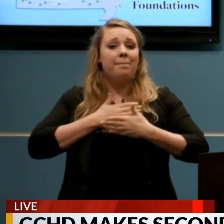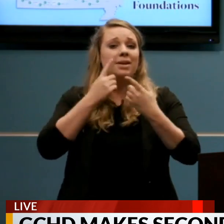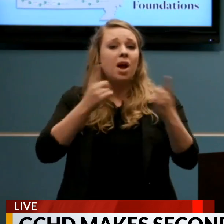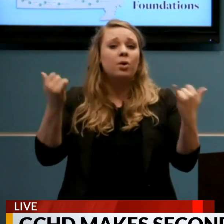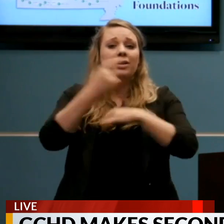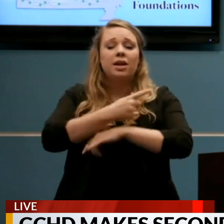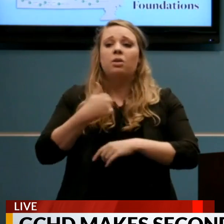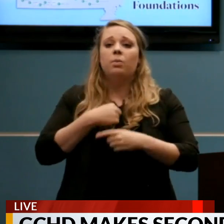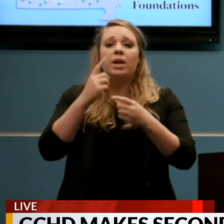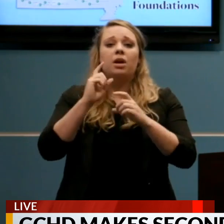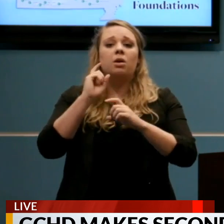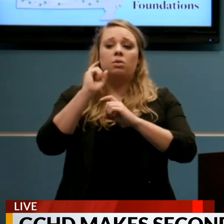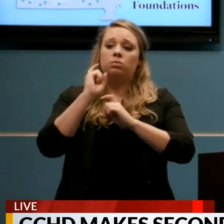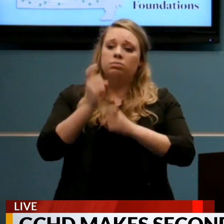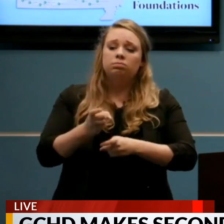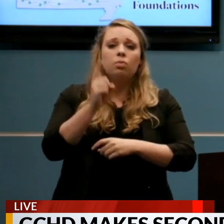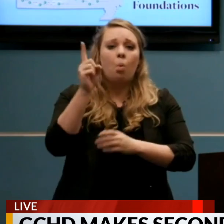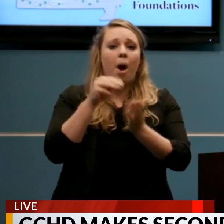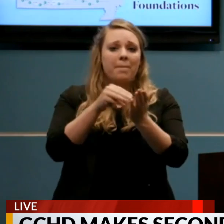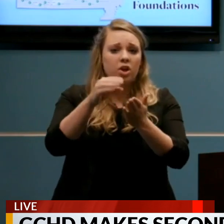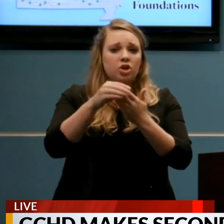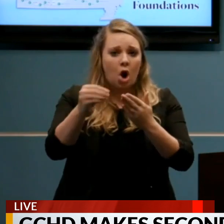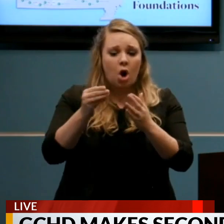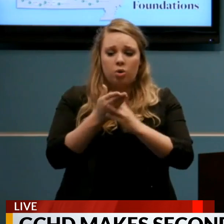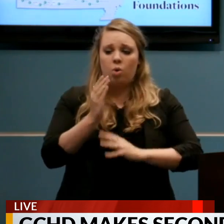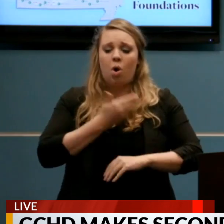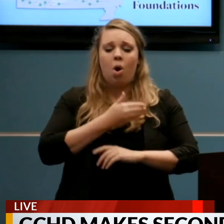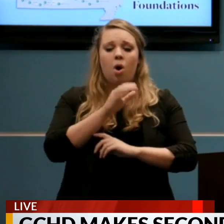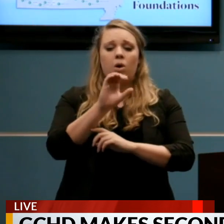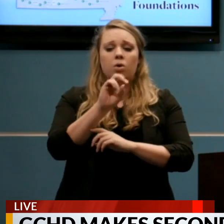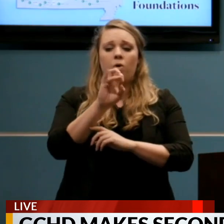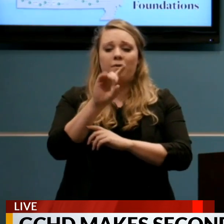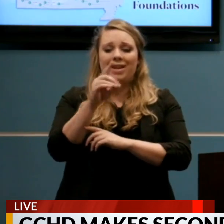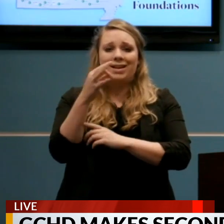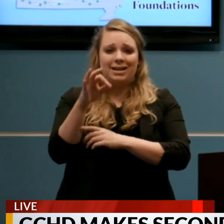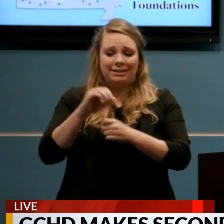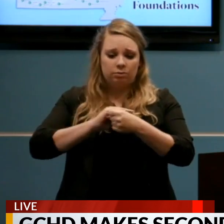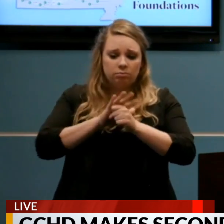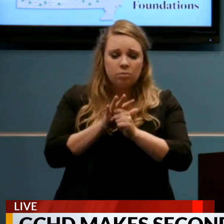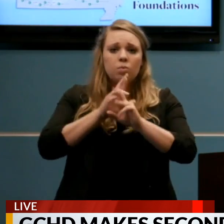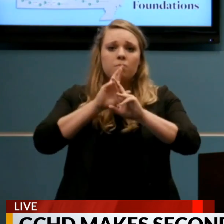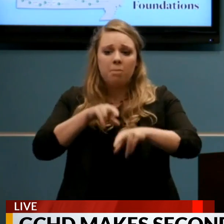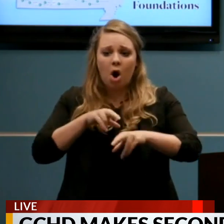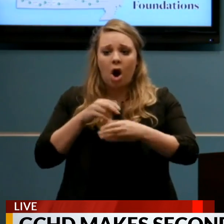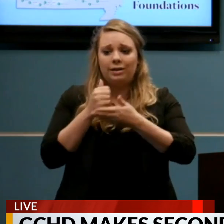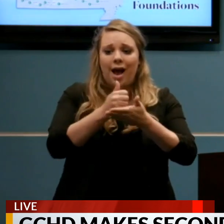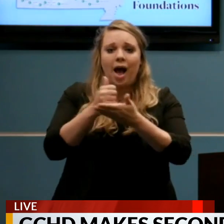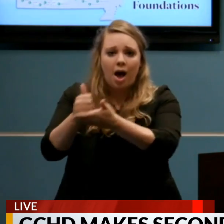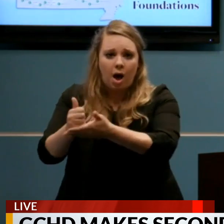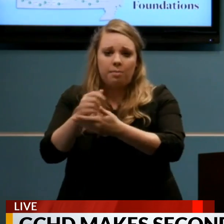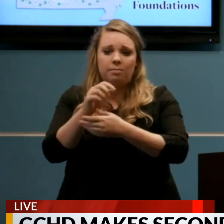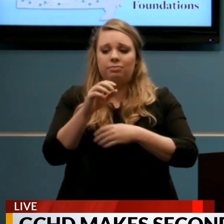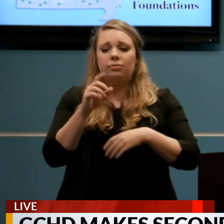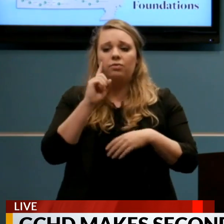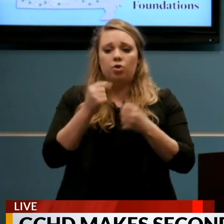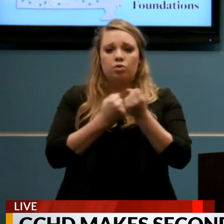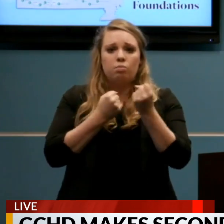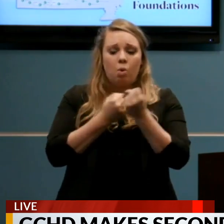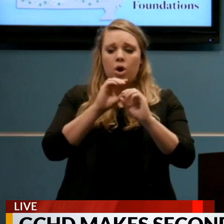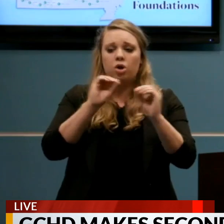$1 million commitment through our COVID-19 Response and Recovery Fund to support nonprofit